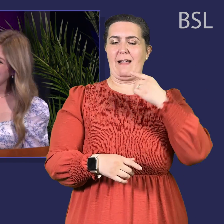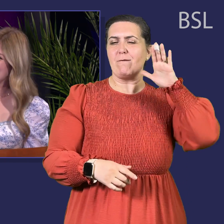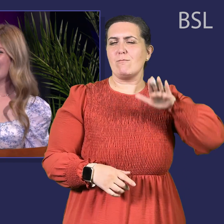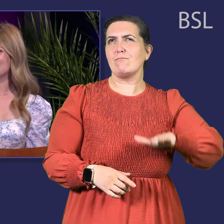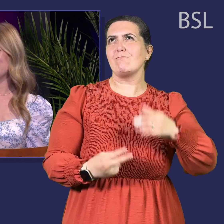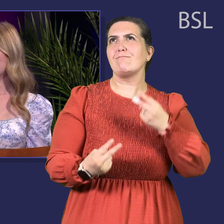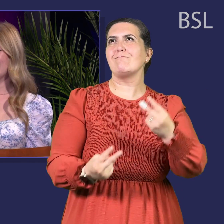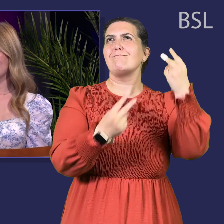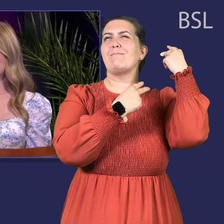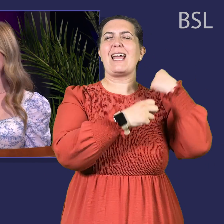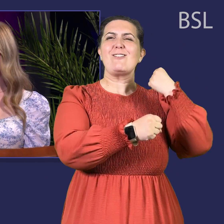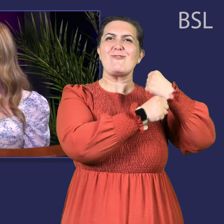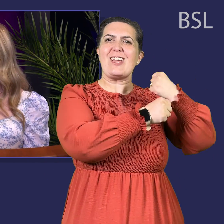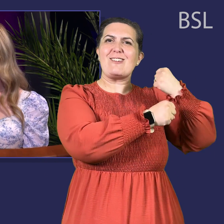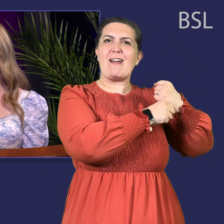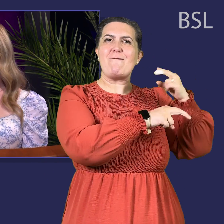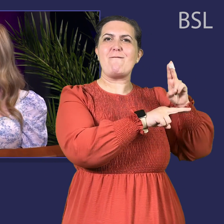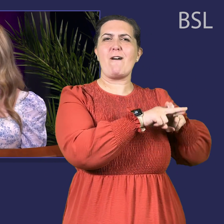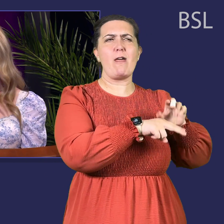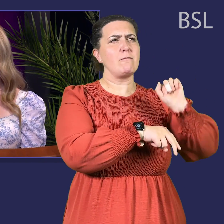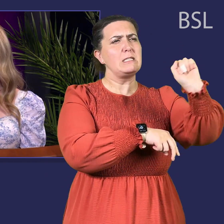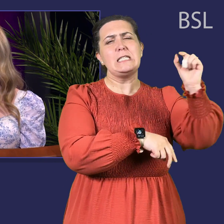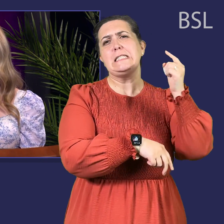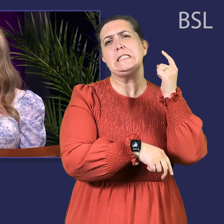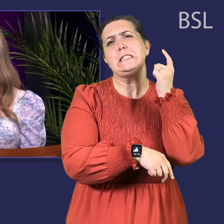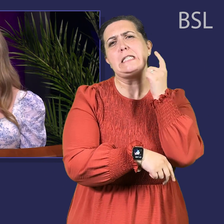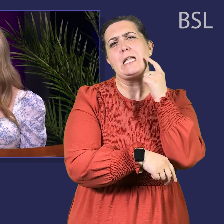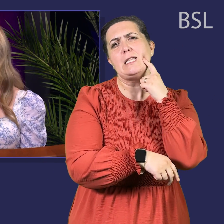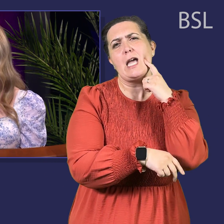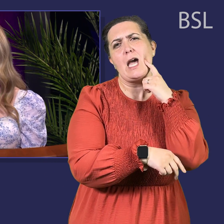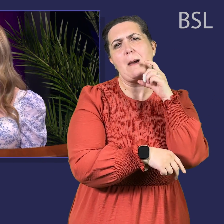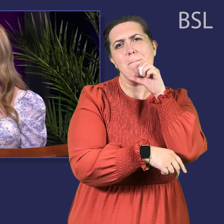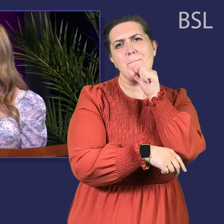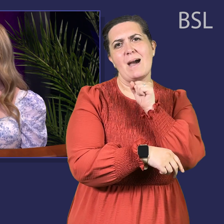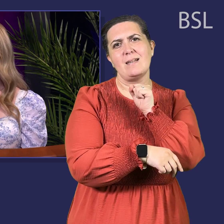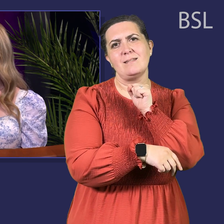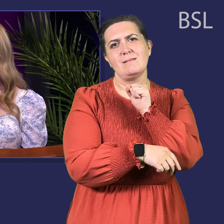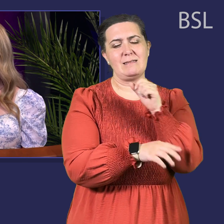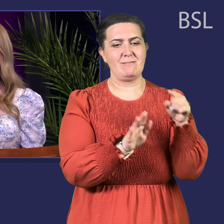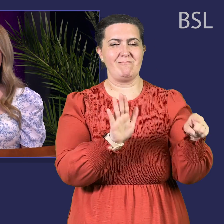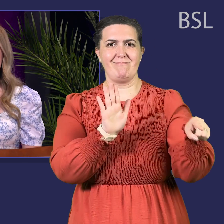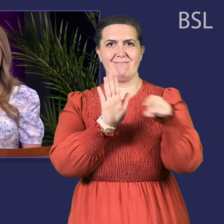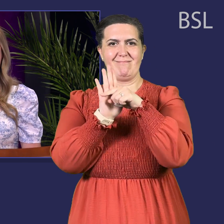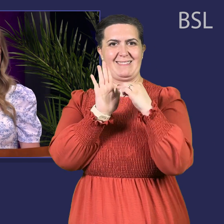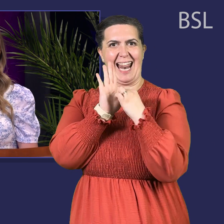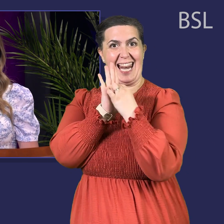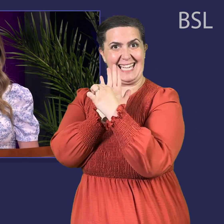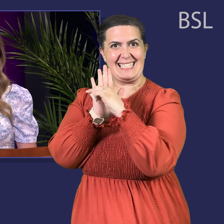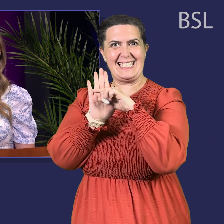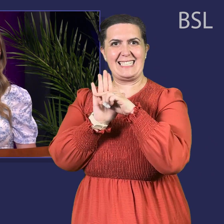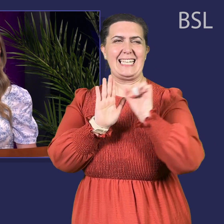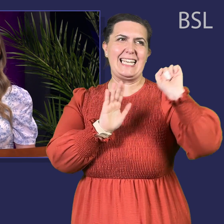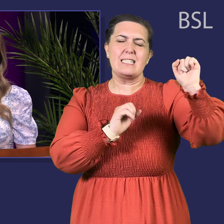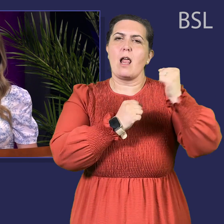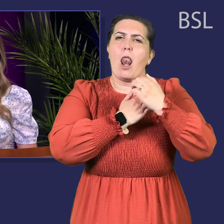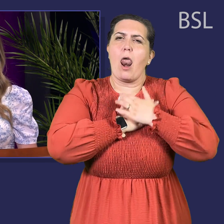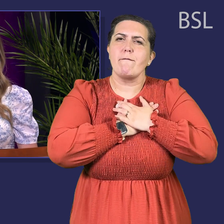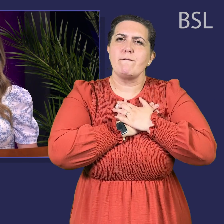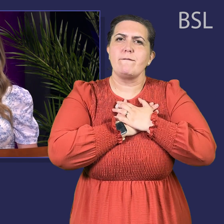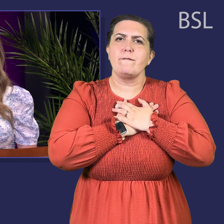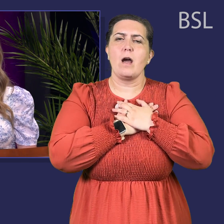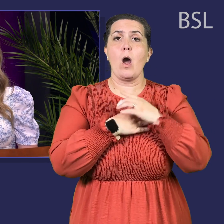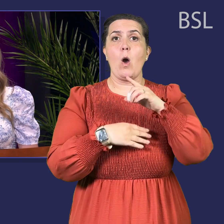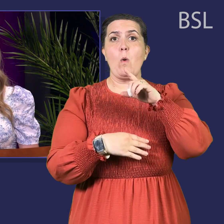When I think back to my childhood, I think of my great-grandfather as a tender and loving man. This is the first century highlight I love about